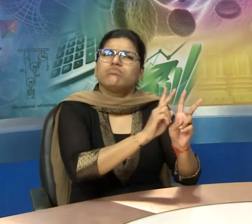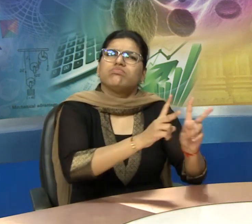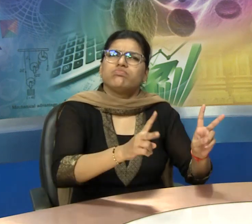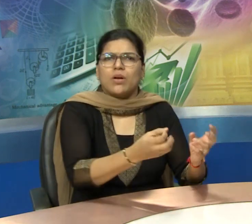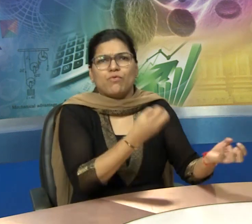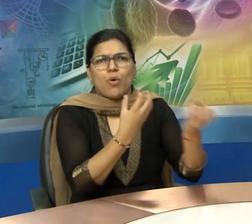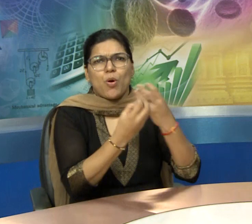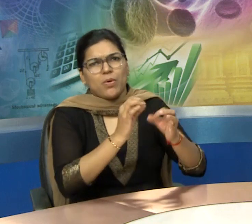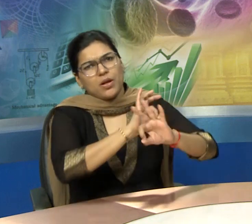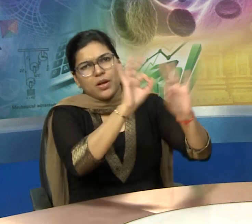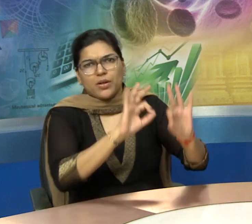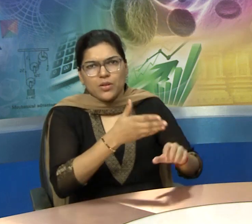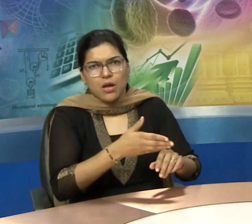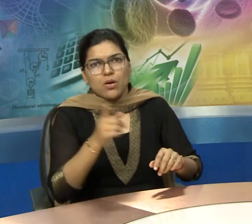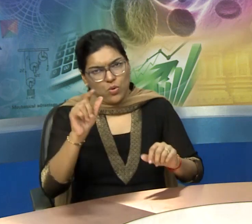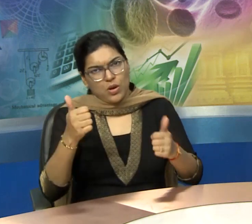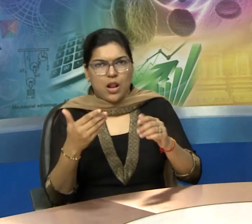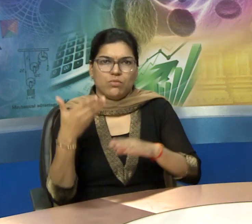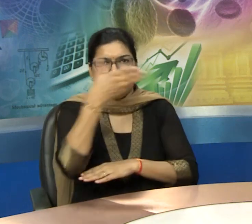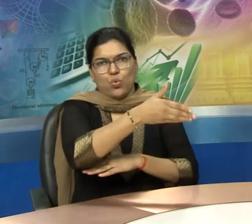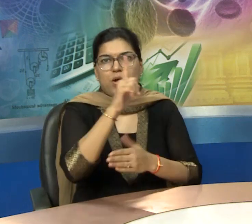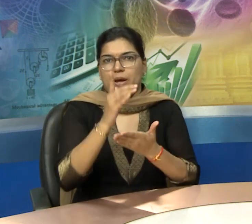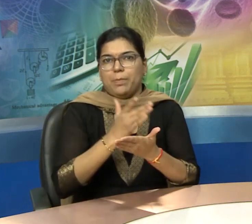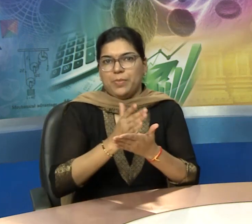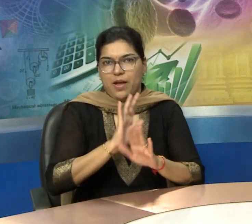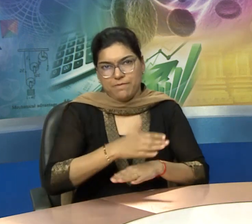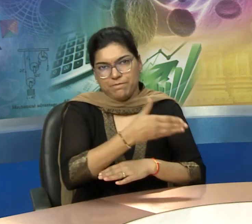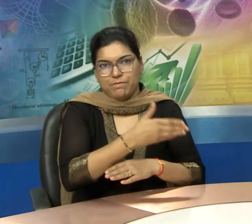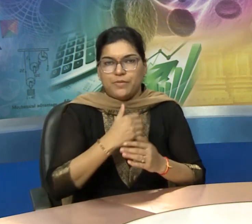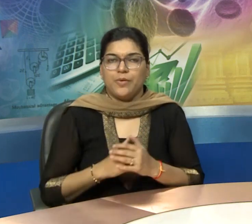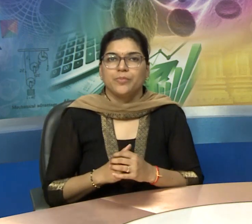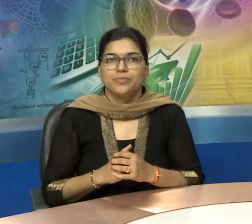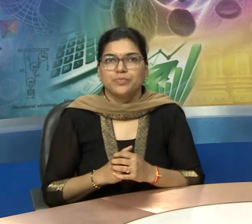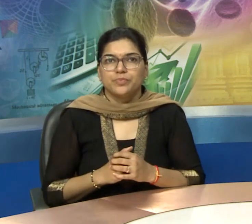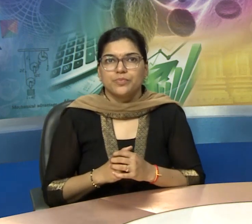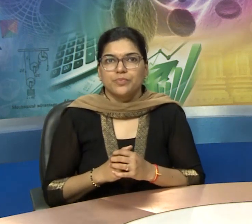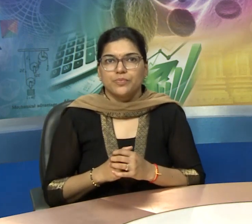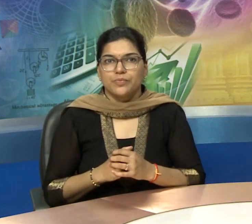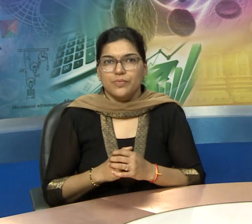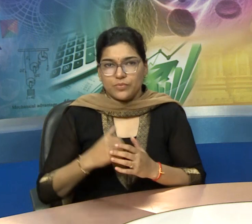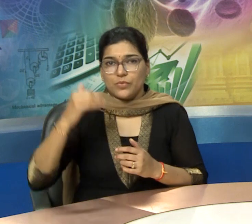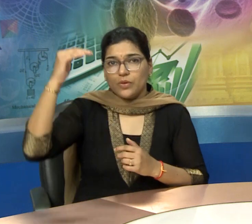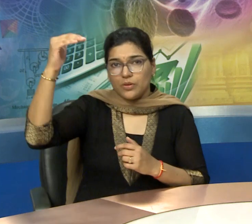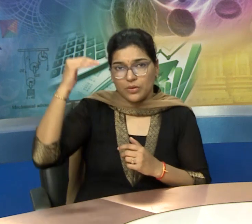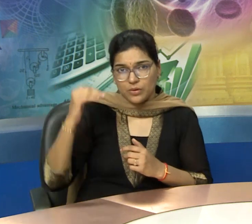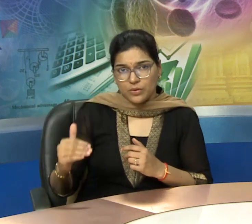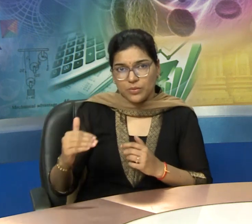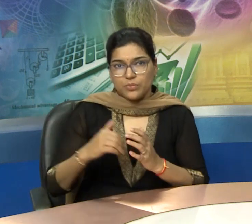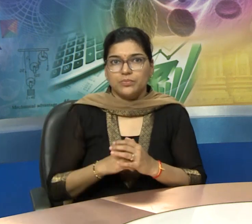Because people get information regarding the employment opportunities and other public utility